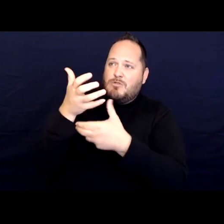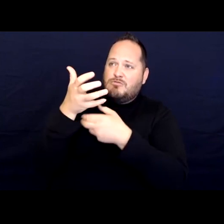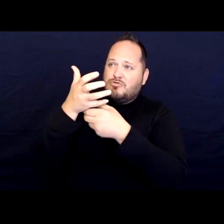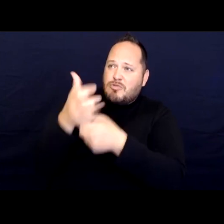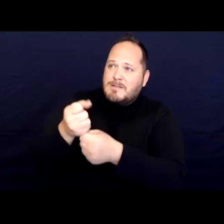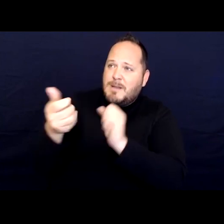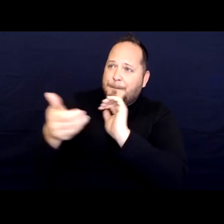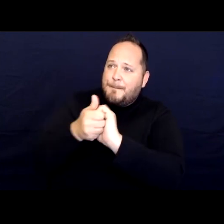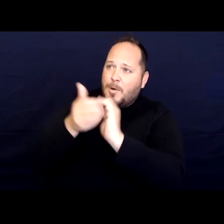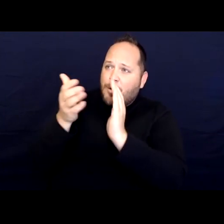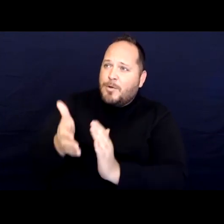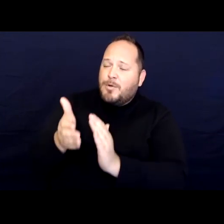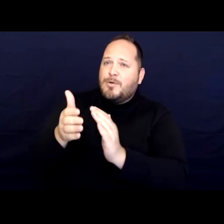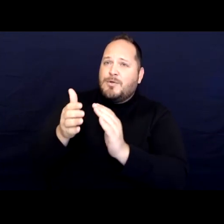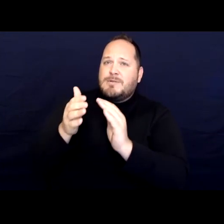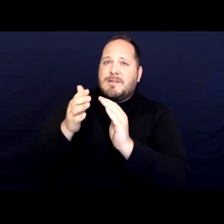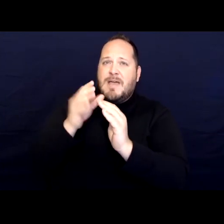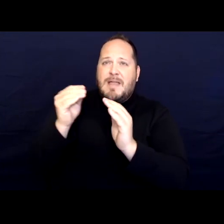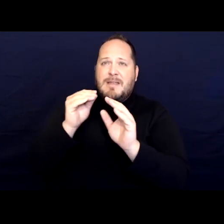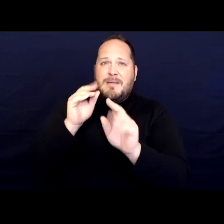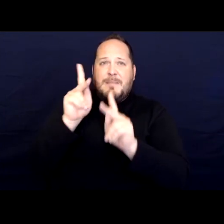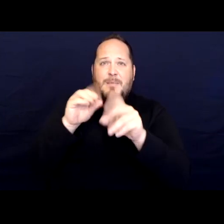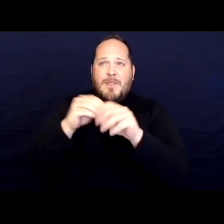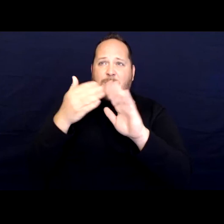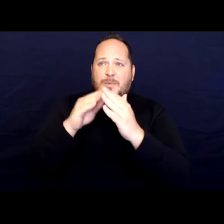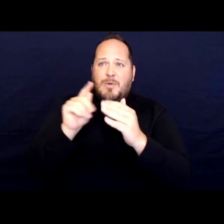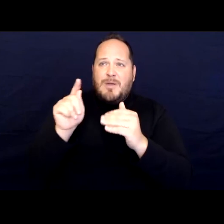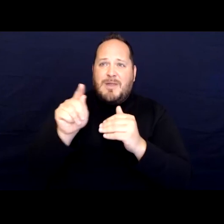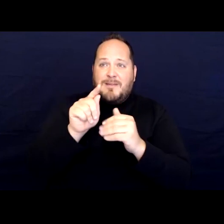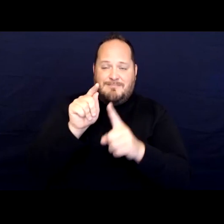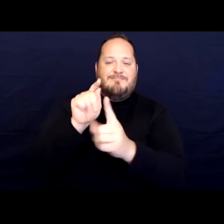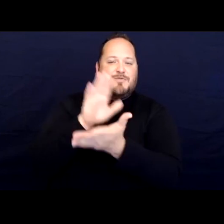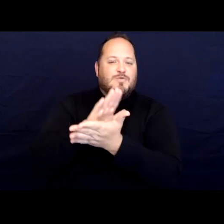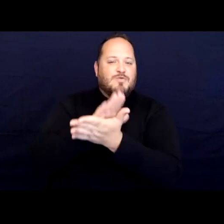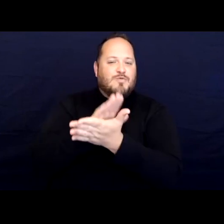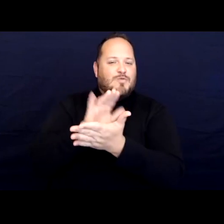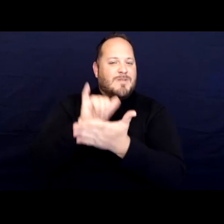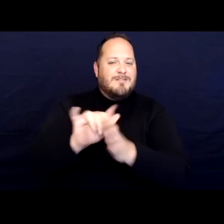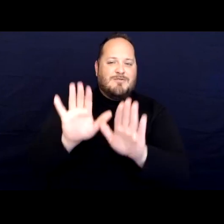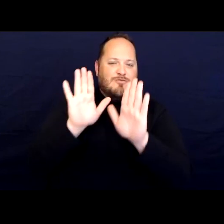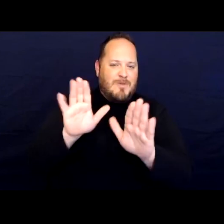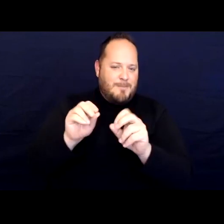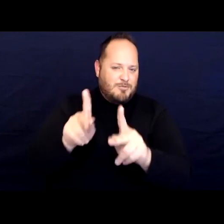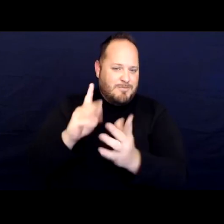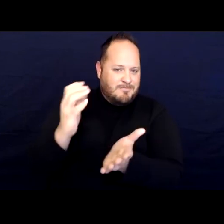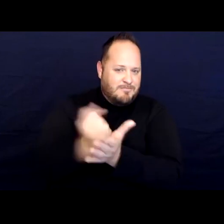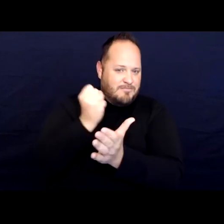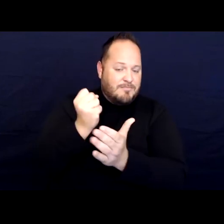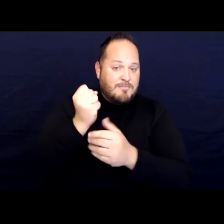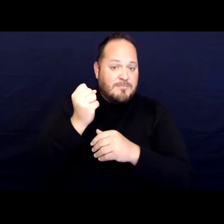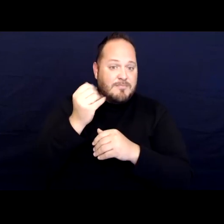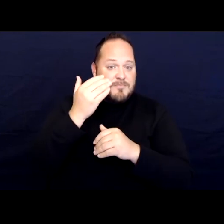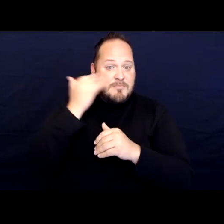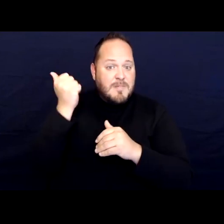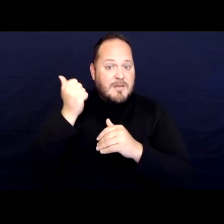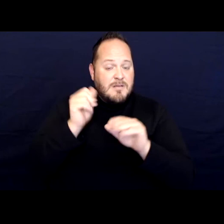folks in the community. Schools are a great one, right? Because folks across the board have been getting access to a